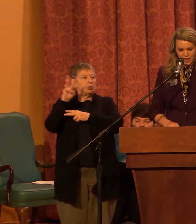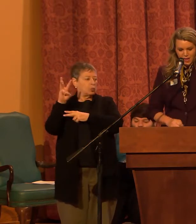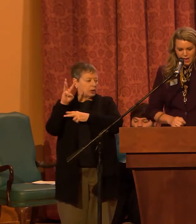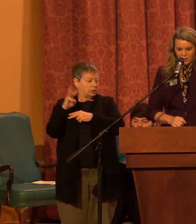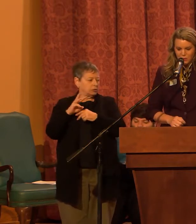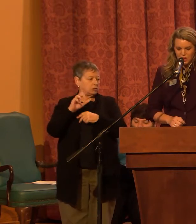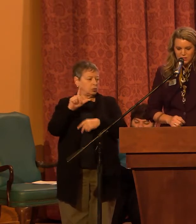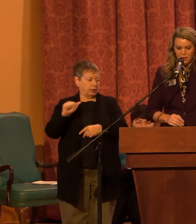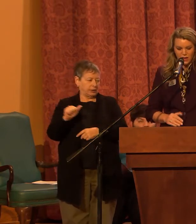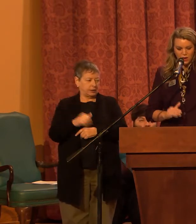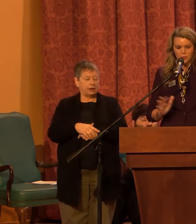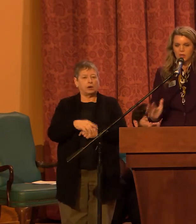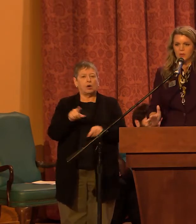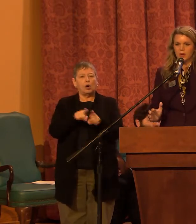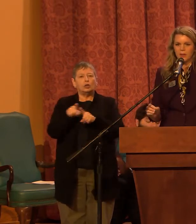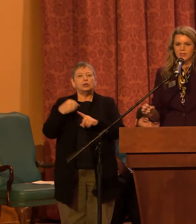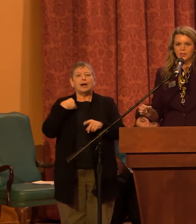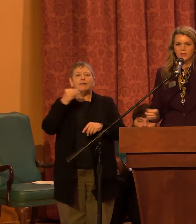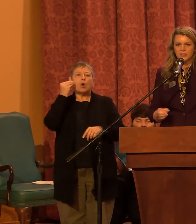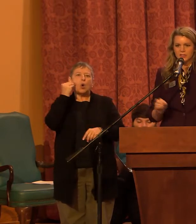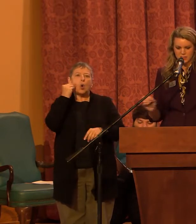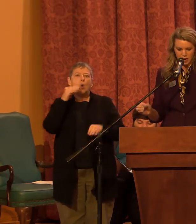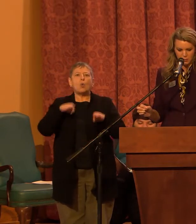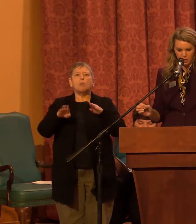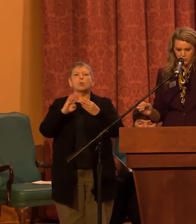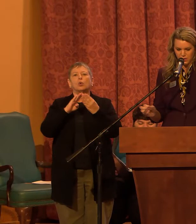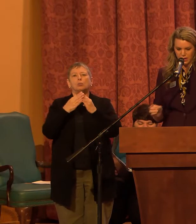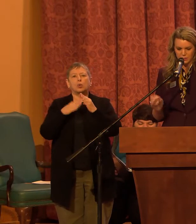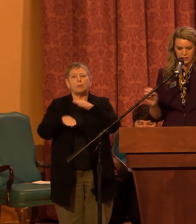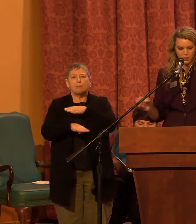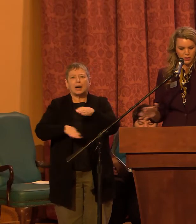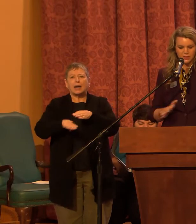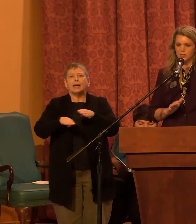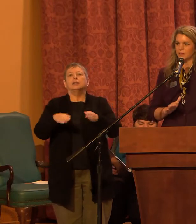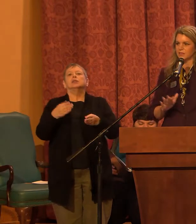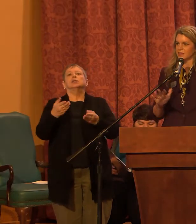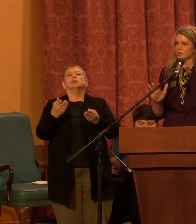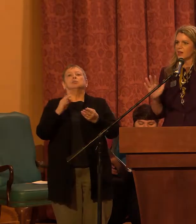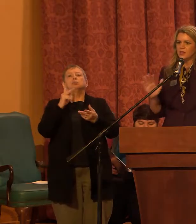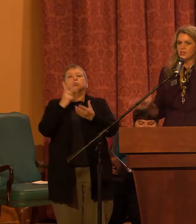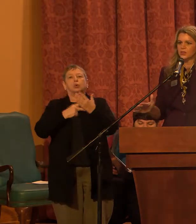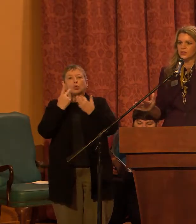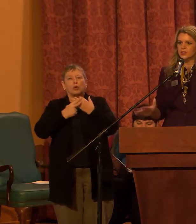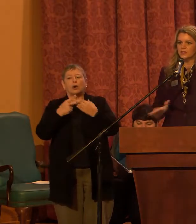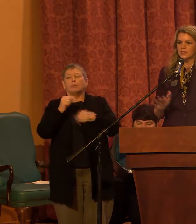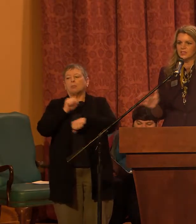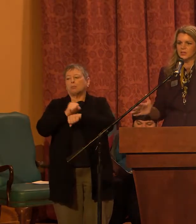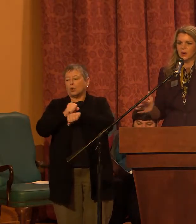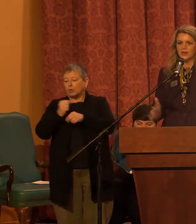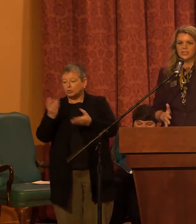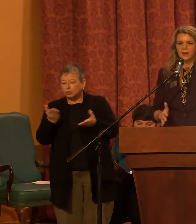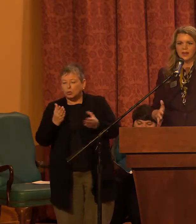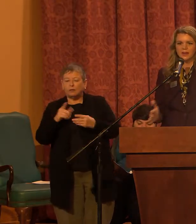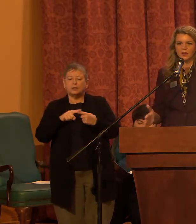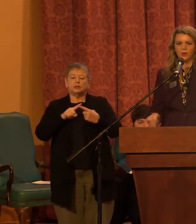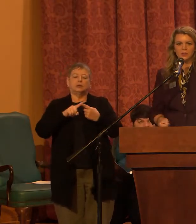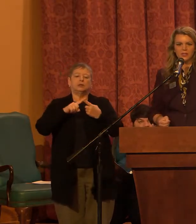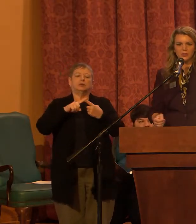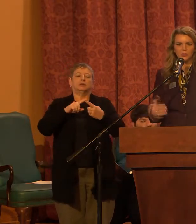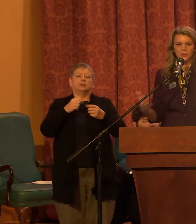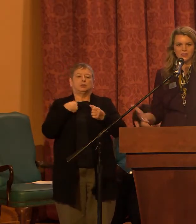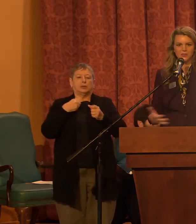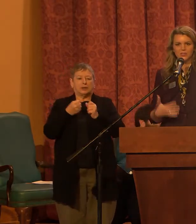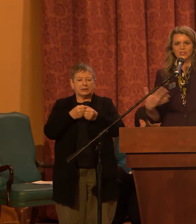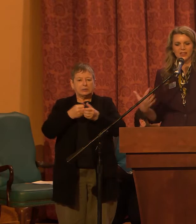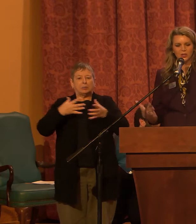Louisiana. We also have home and community-based services, day programs, employment services, children's services through our expanding